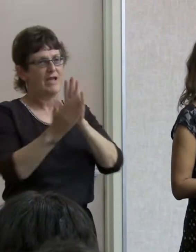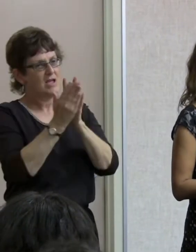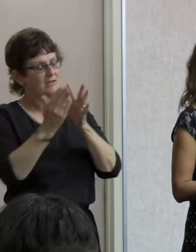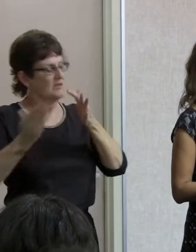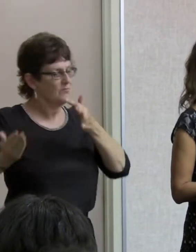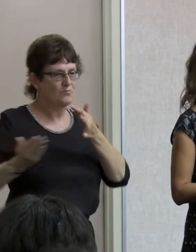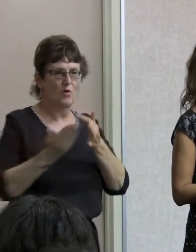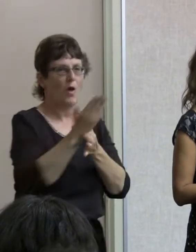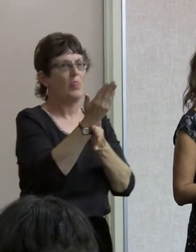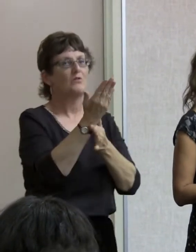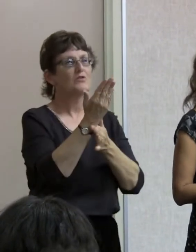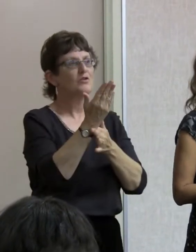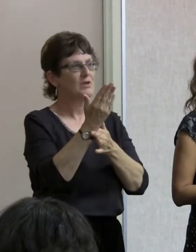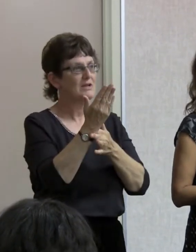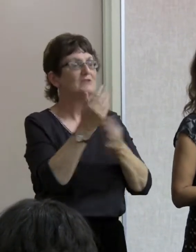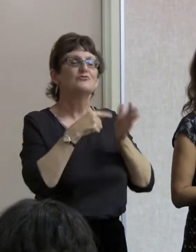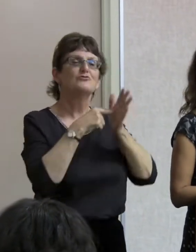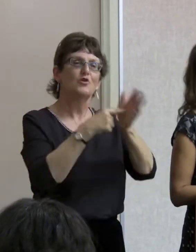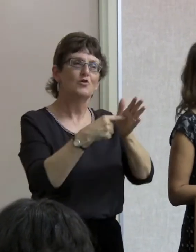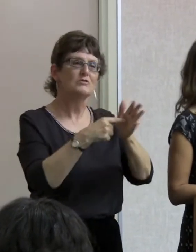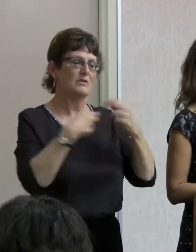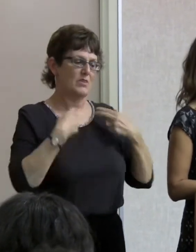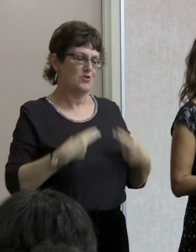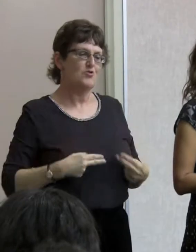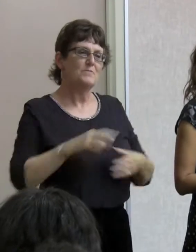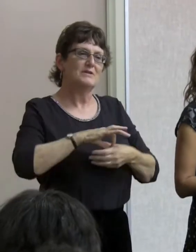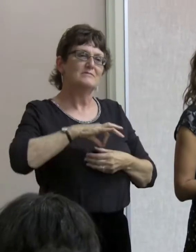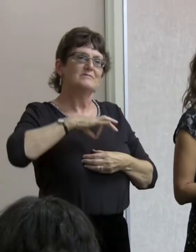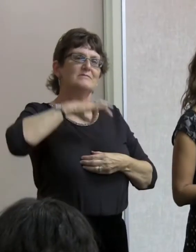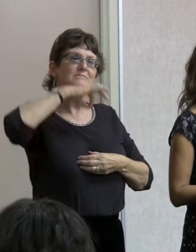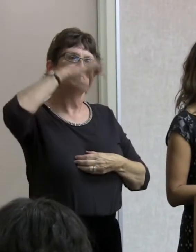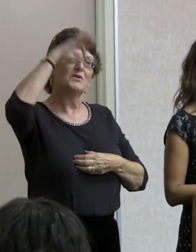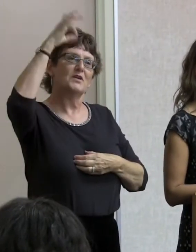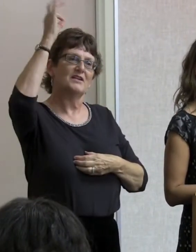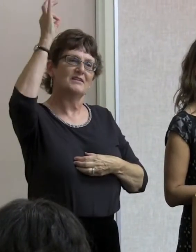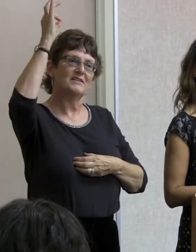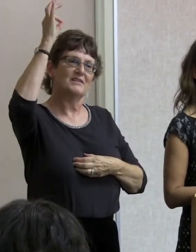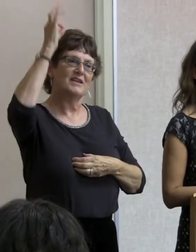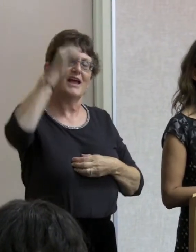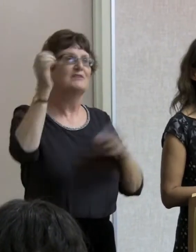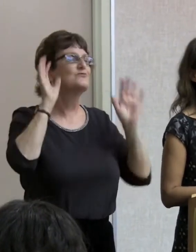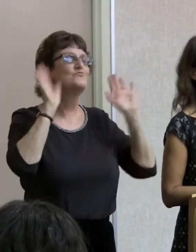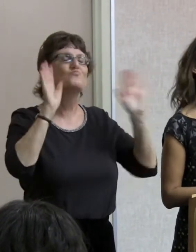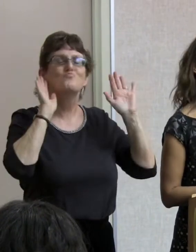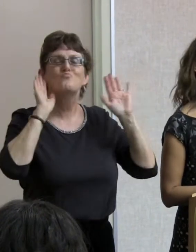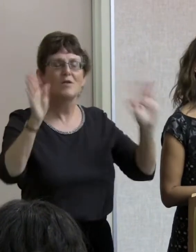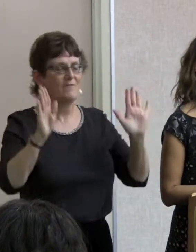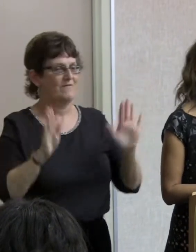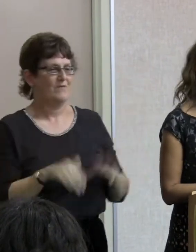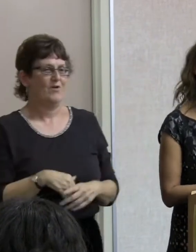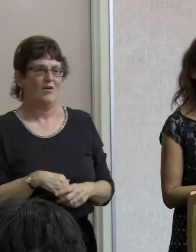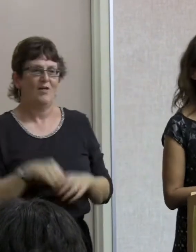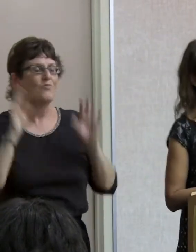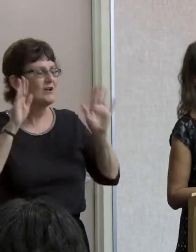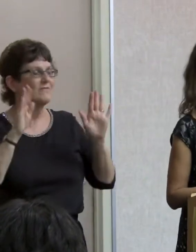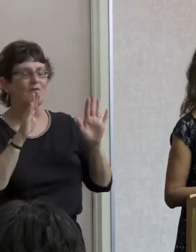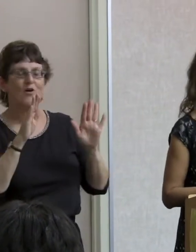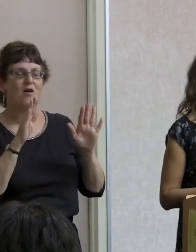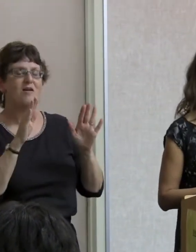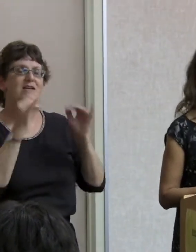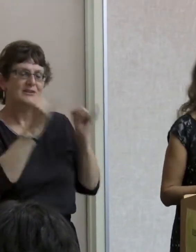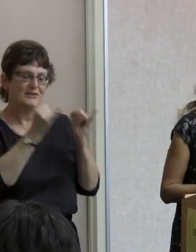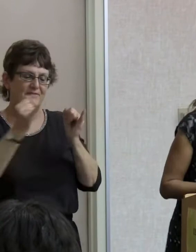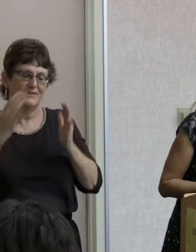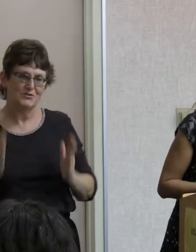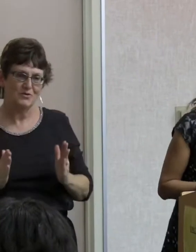I think it's just a testimony to the human spirit. And it's just wonderful. They're just wonderful and amazing individuals.